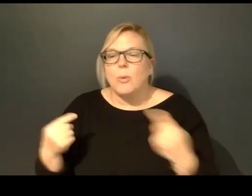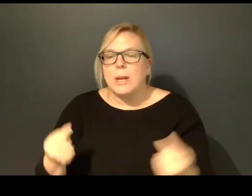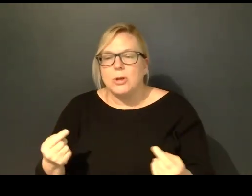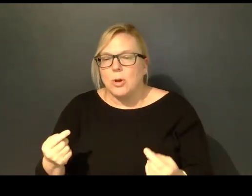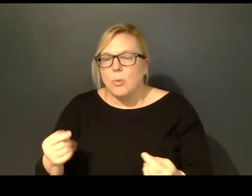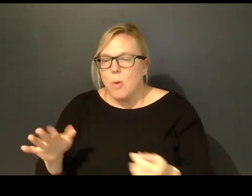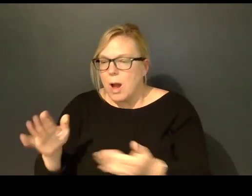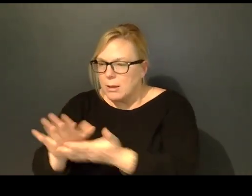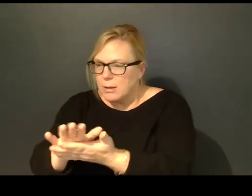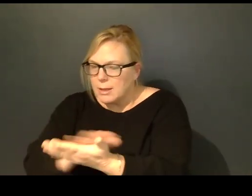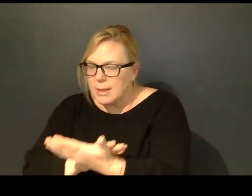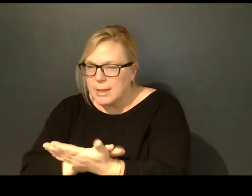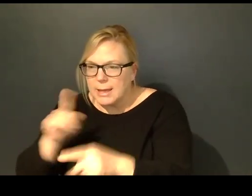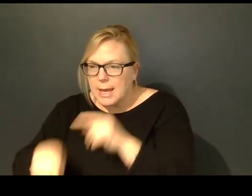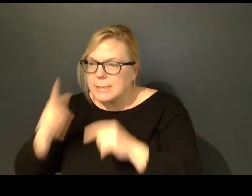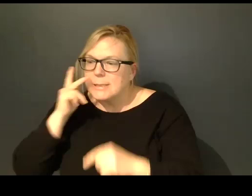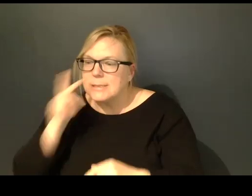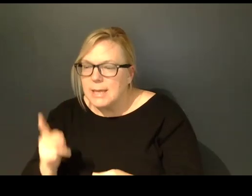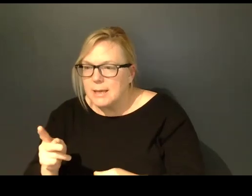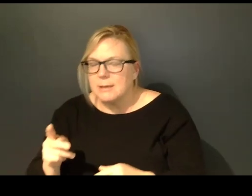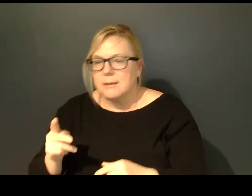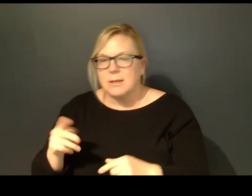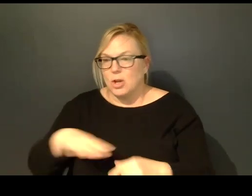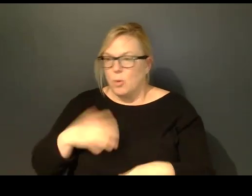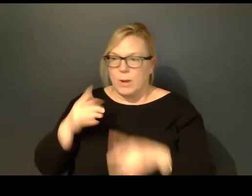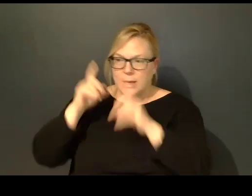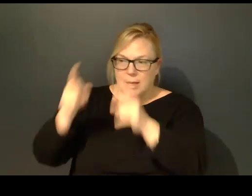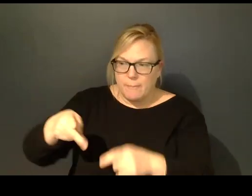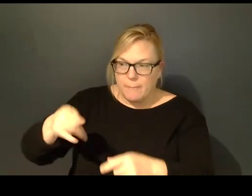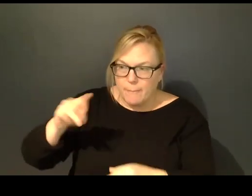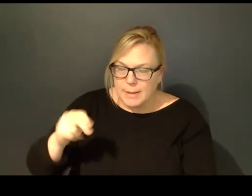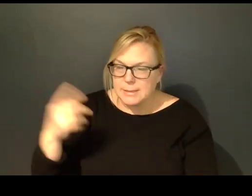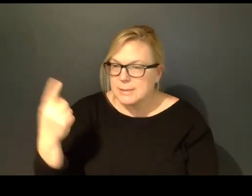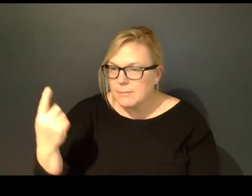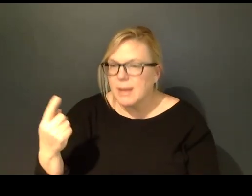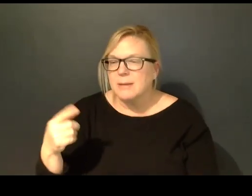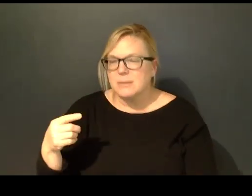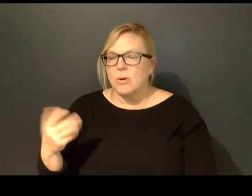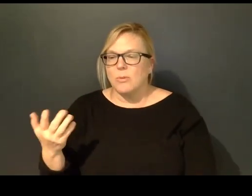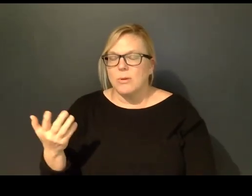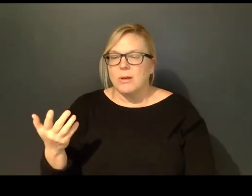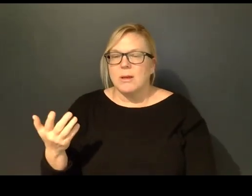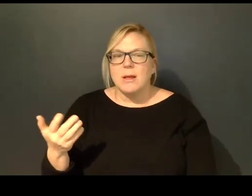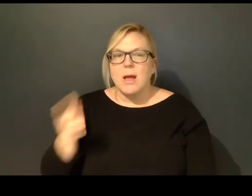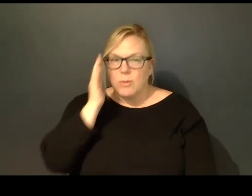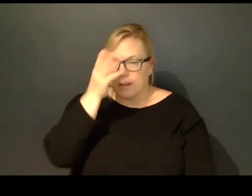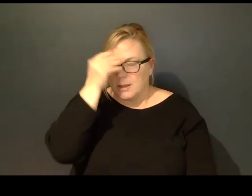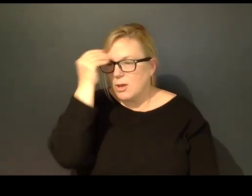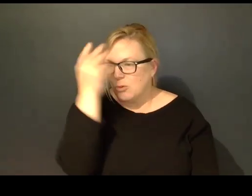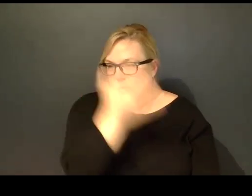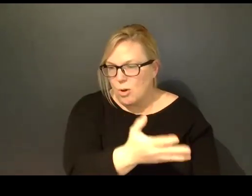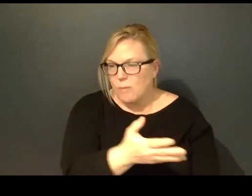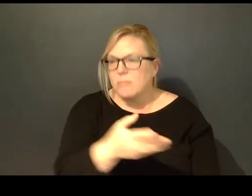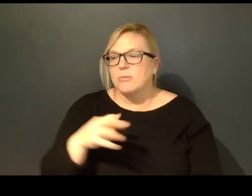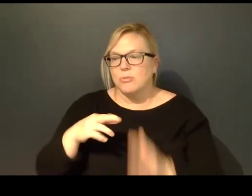in this conversation today will be part of the discussions going forward, and to let you know too that there is